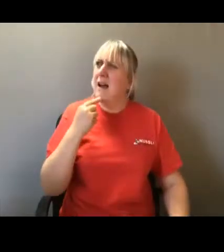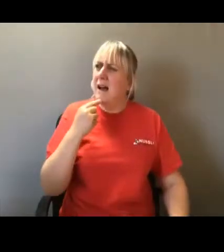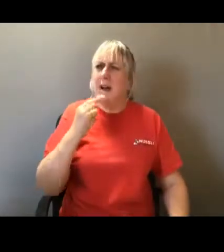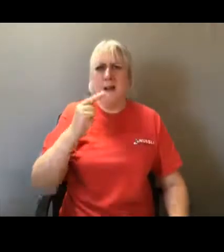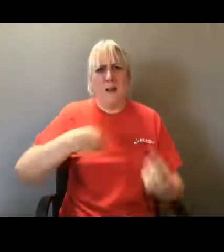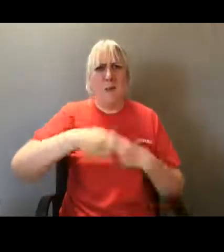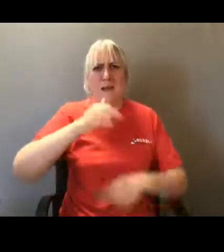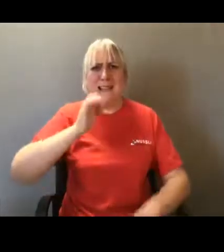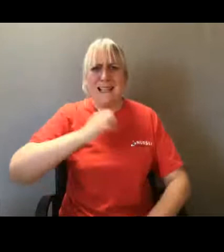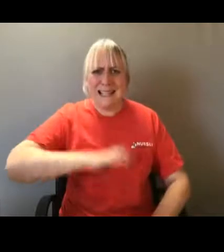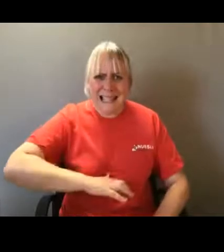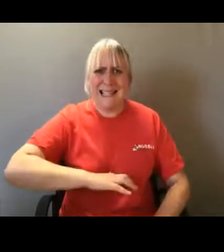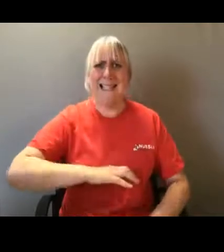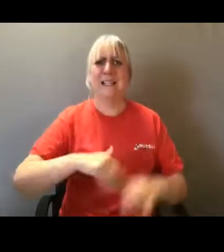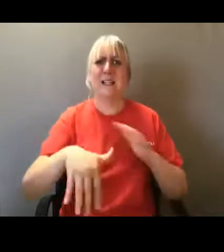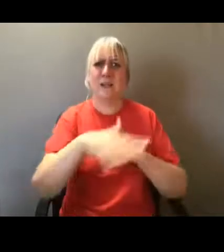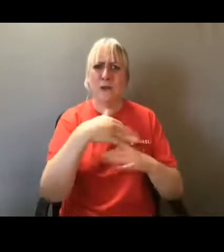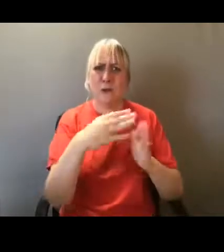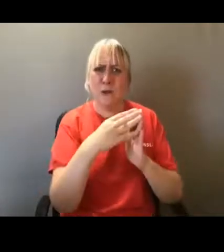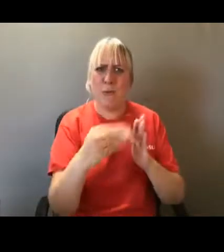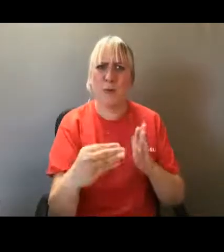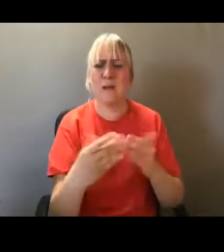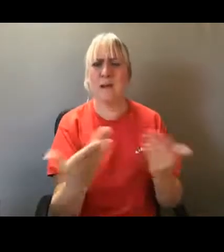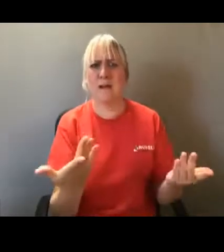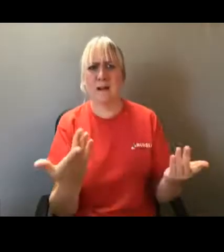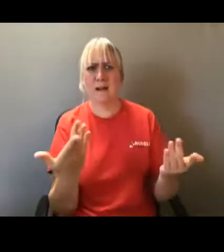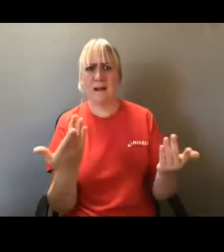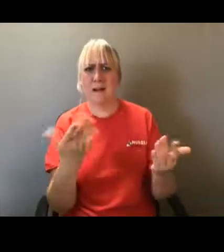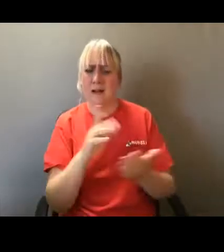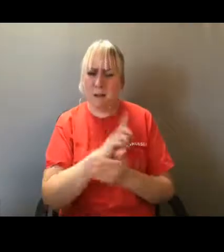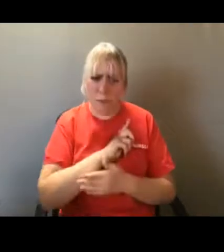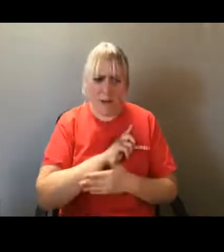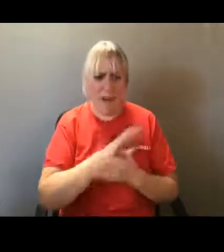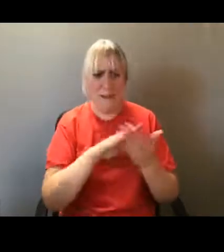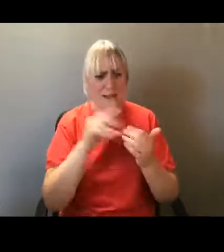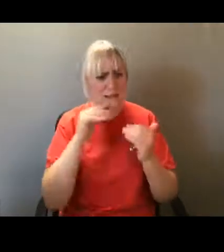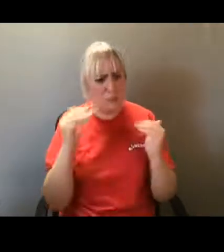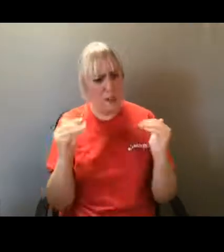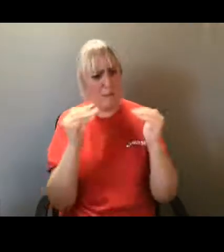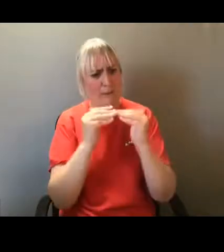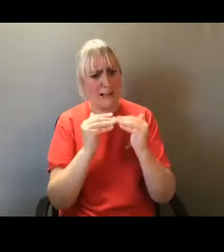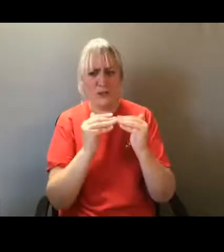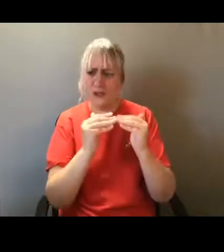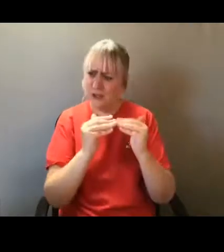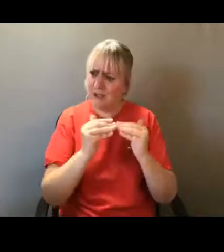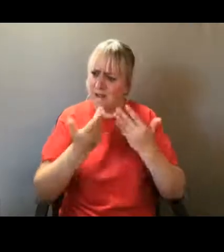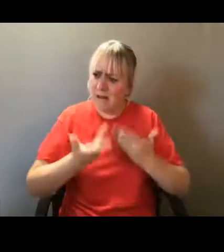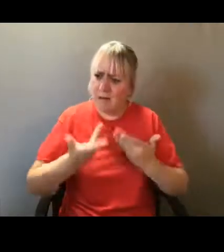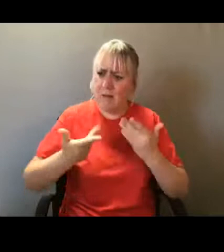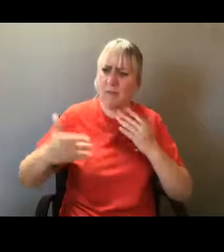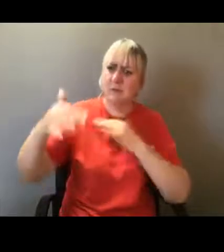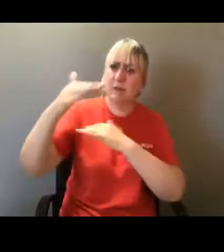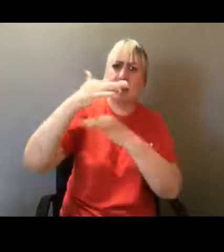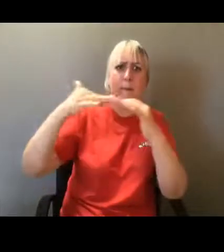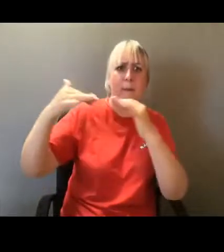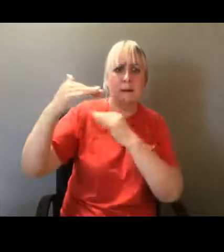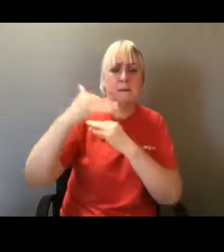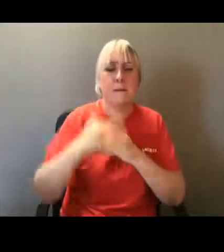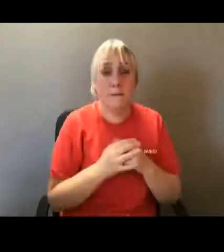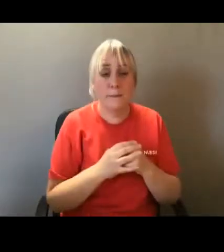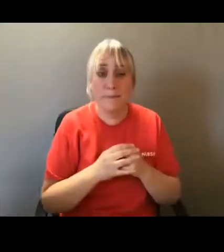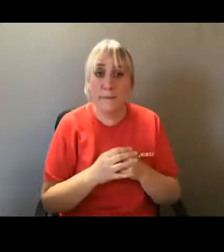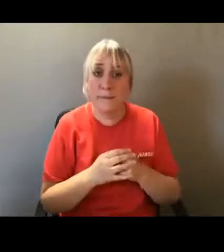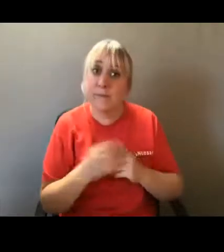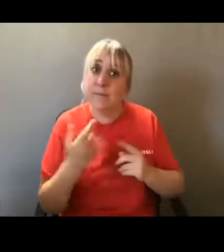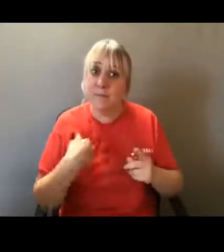disability that was better suited as a tool for activism in the particular moment of history that we're currently in. I was aware that this